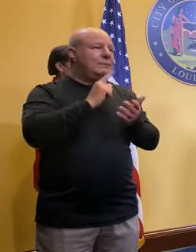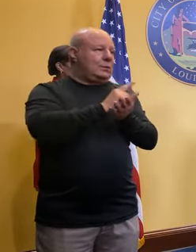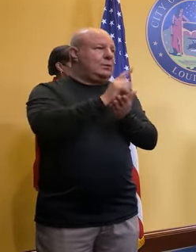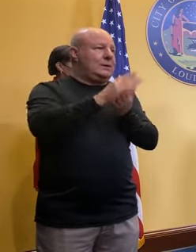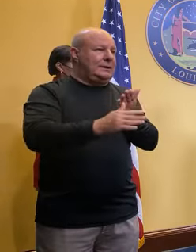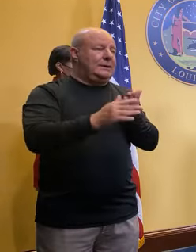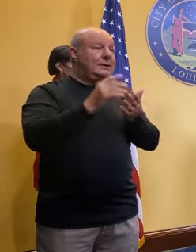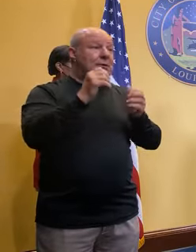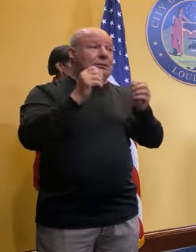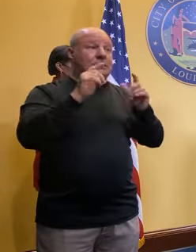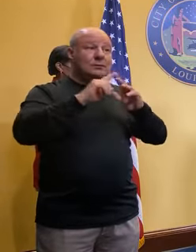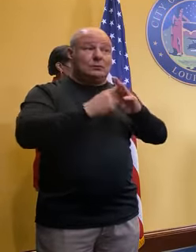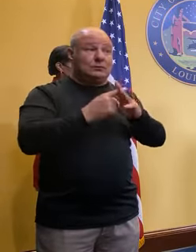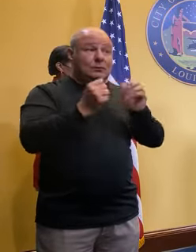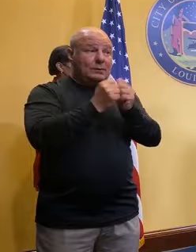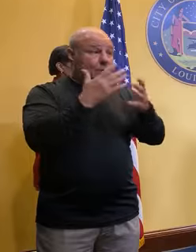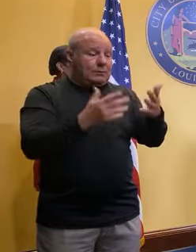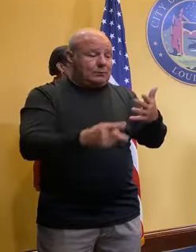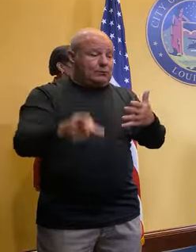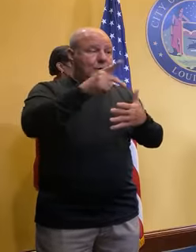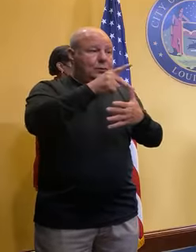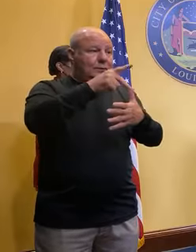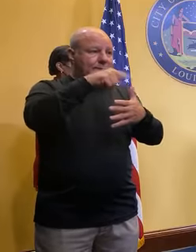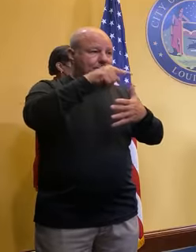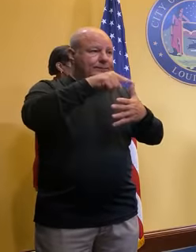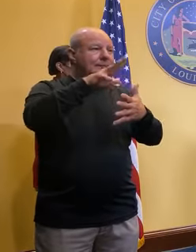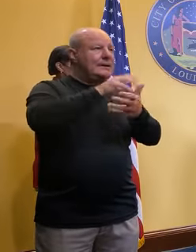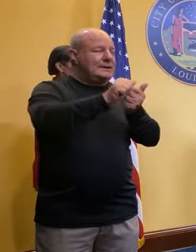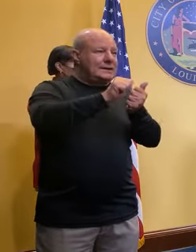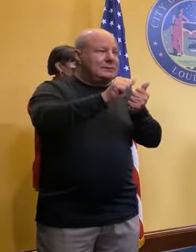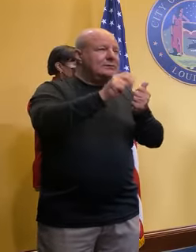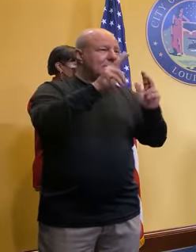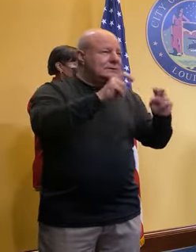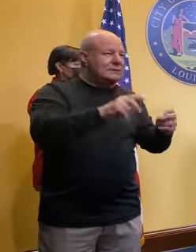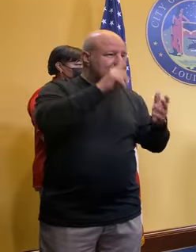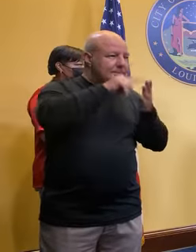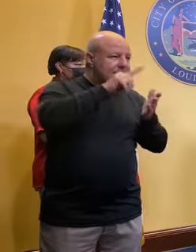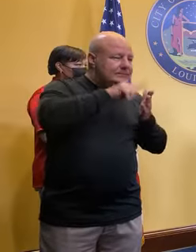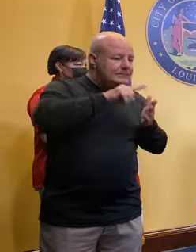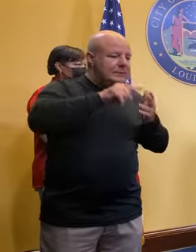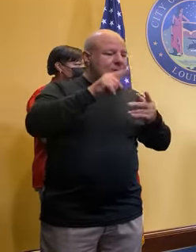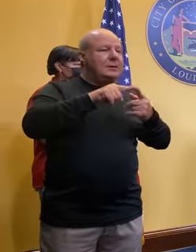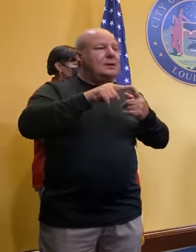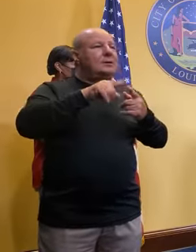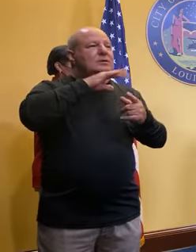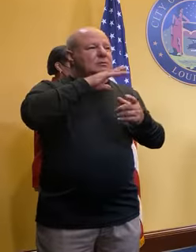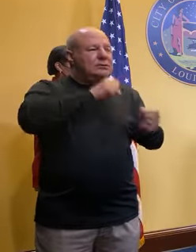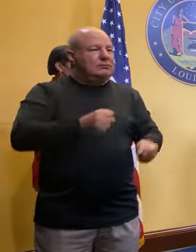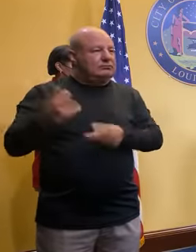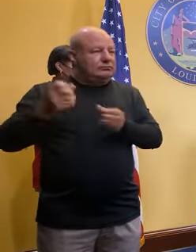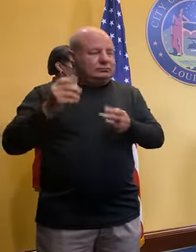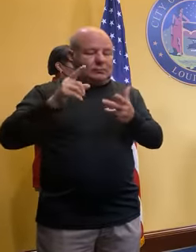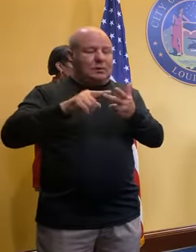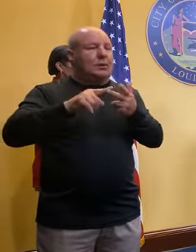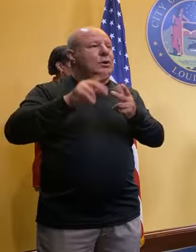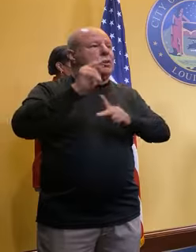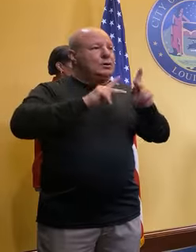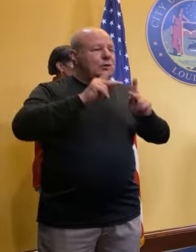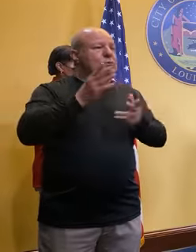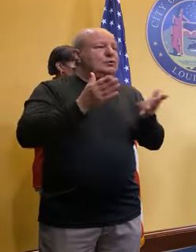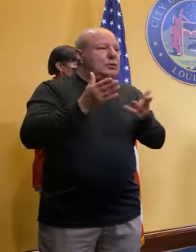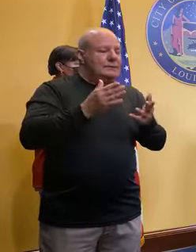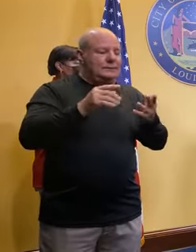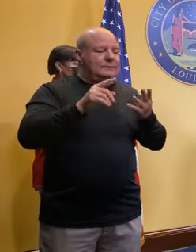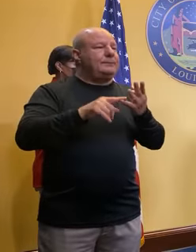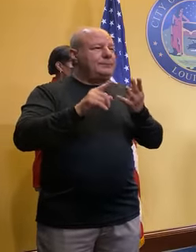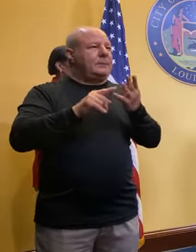the priorities right now, which are damage assessment, debris removal, human services, public safety